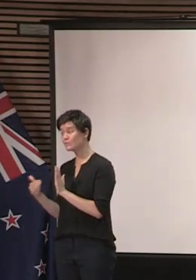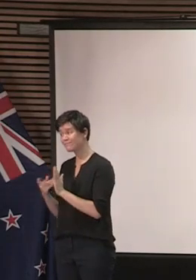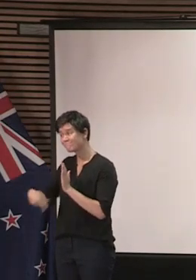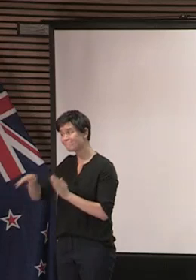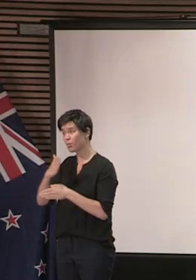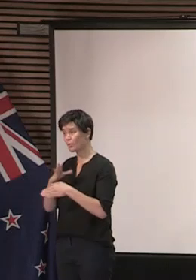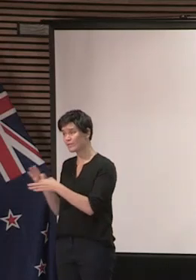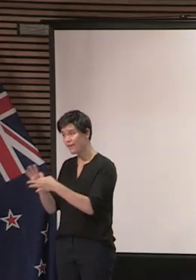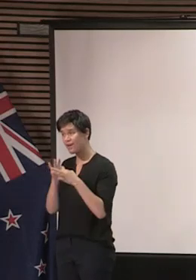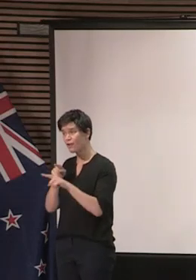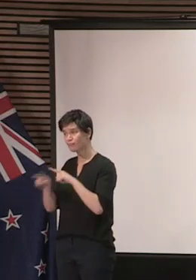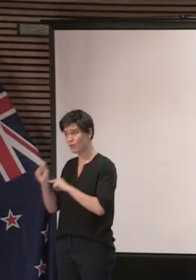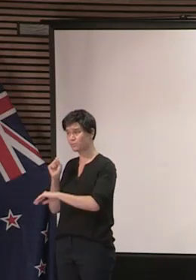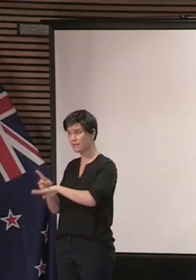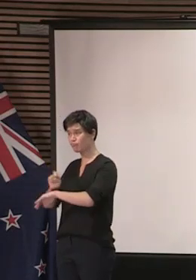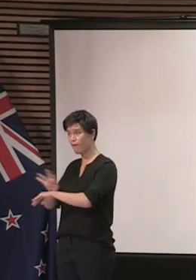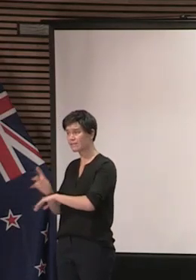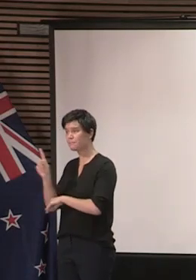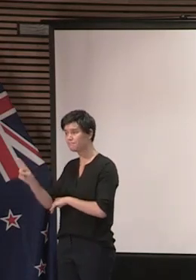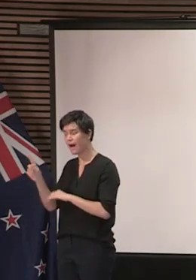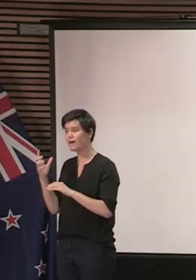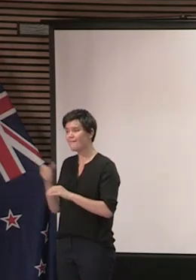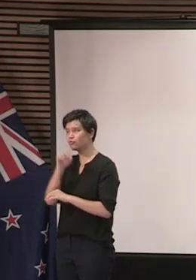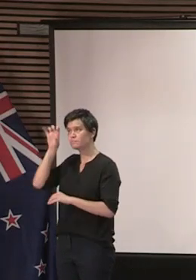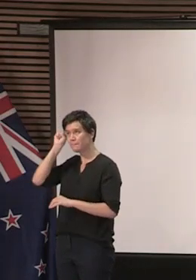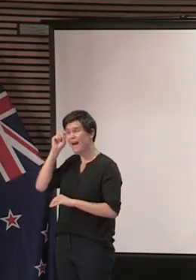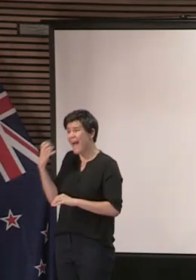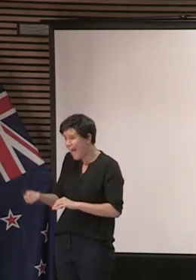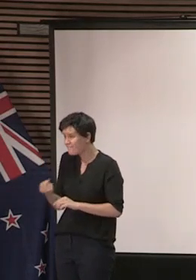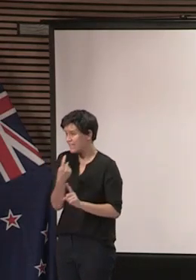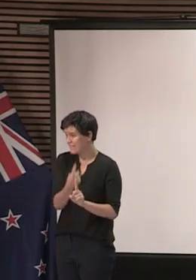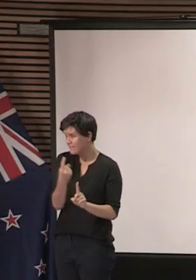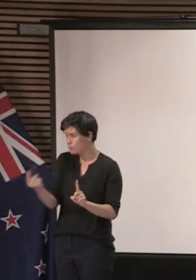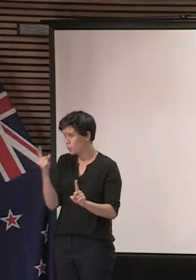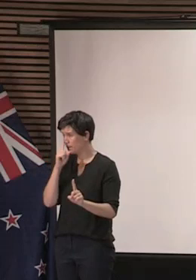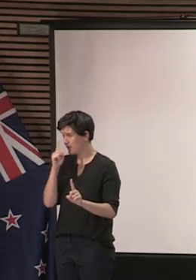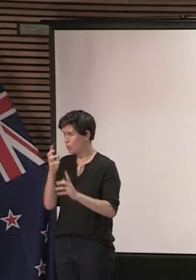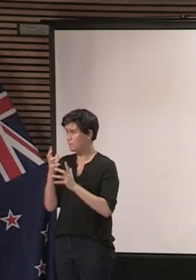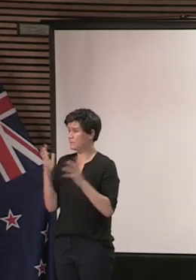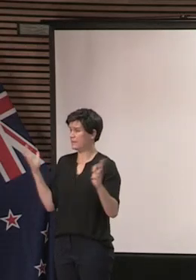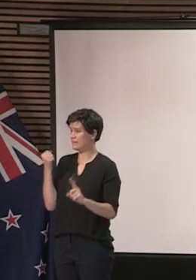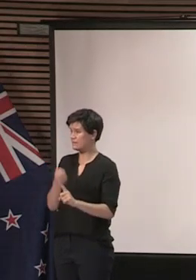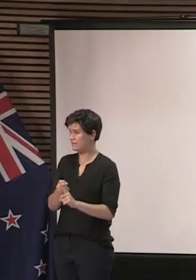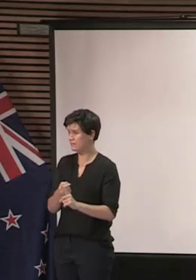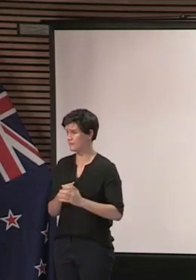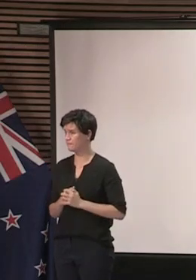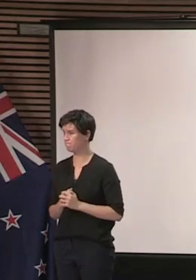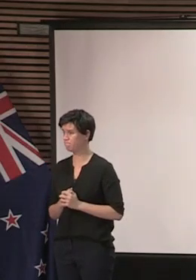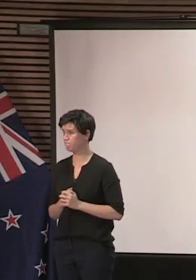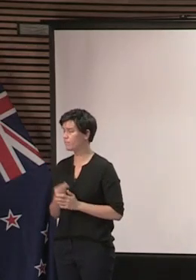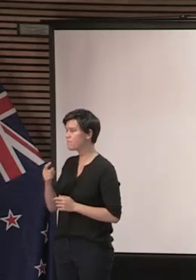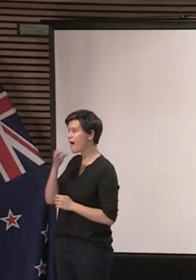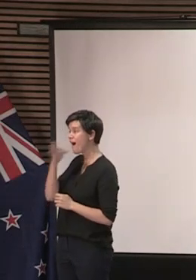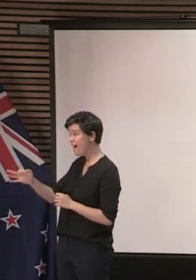rid of COVID-19 in New Zealand. Did you think we'd be in this position when you announced the lockdown 30 days ago? You'll remember that at the